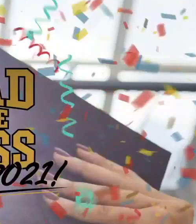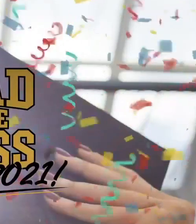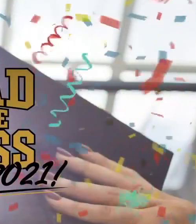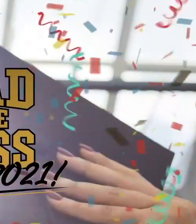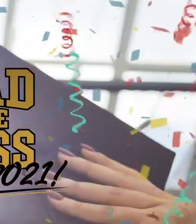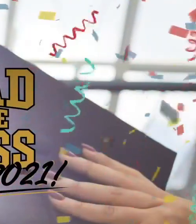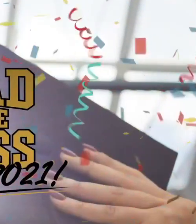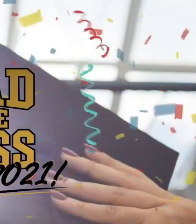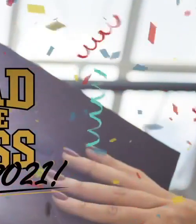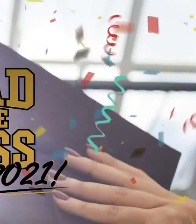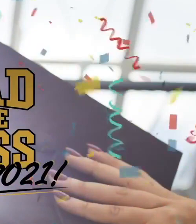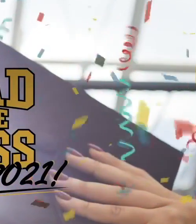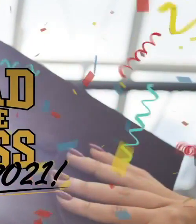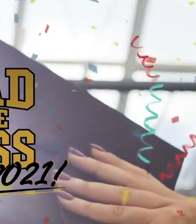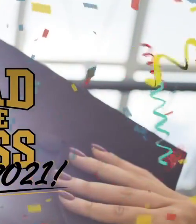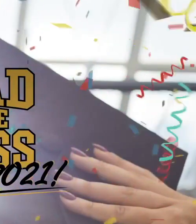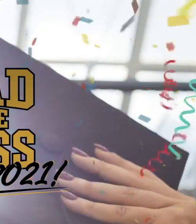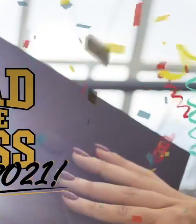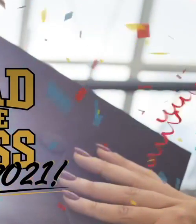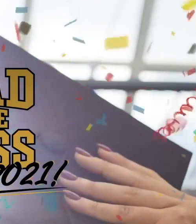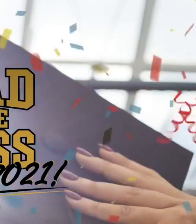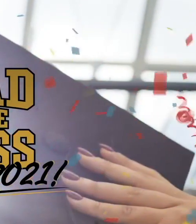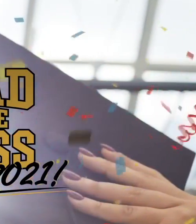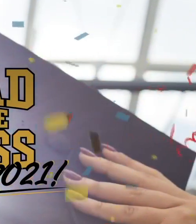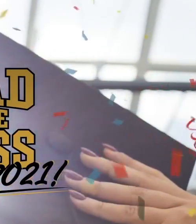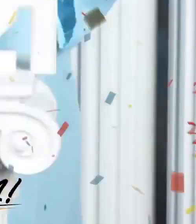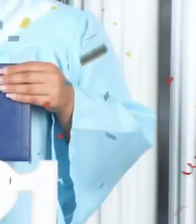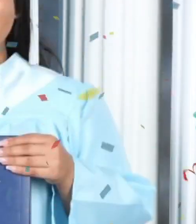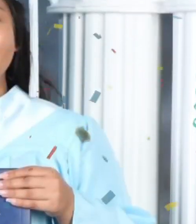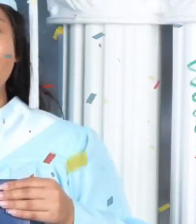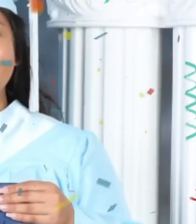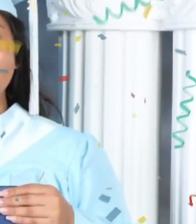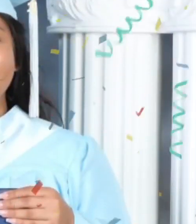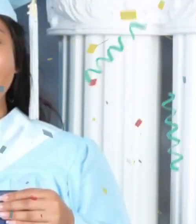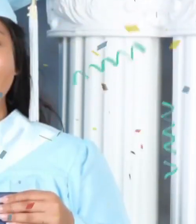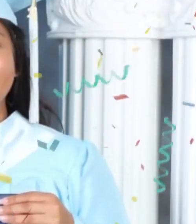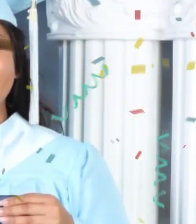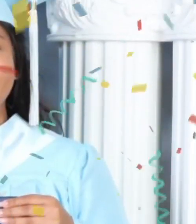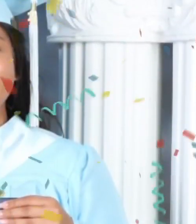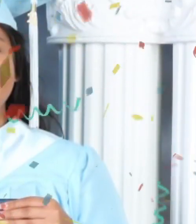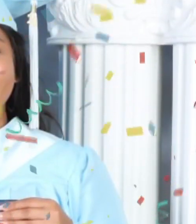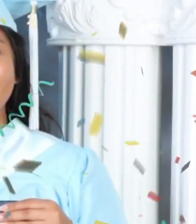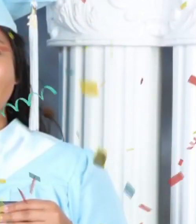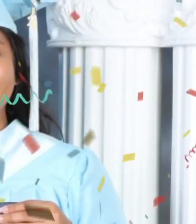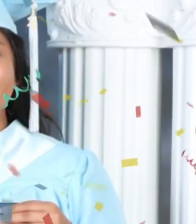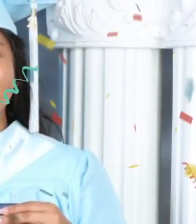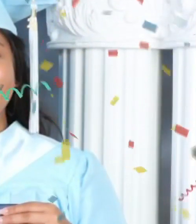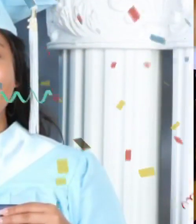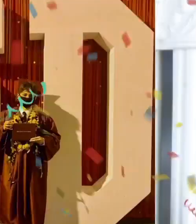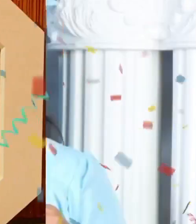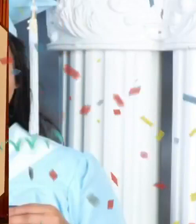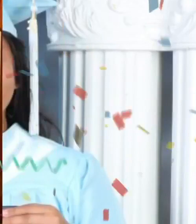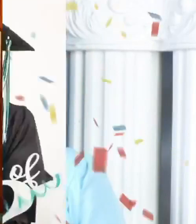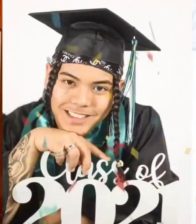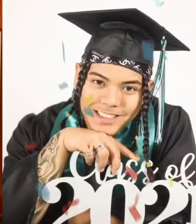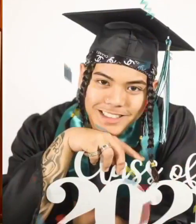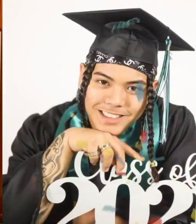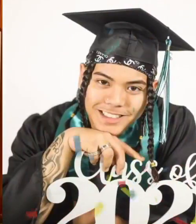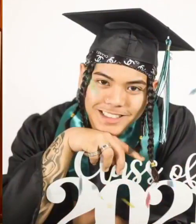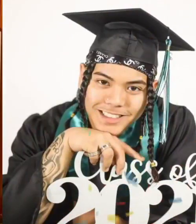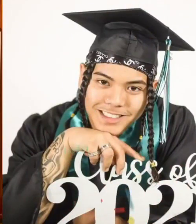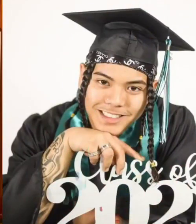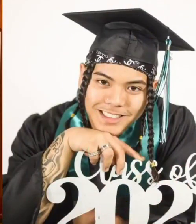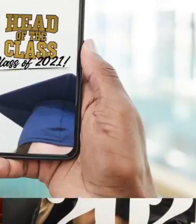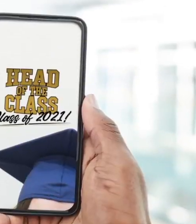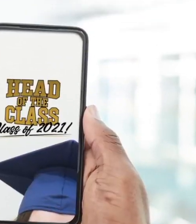Help us celebrate the class of 2021. KUIM wants to help you celebrate this touchstone moment in the lives of